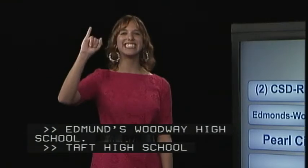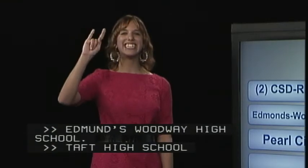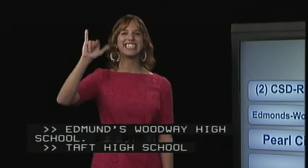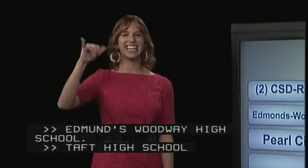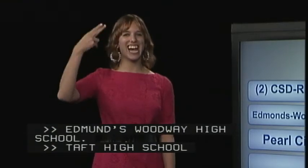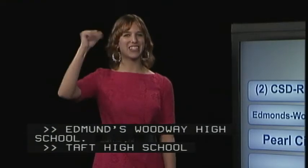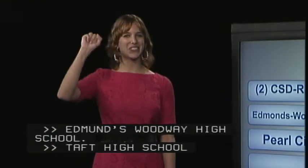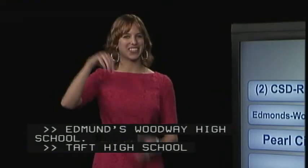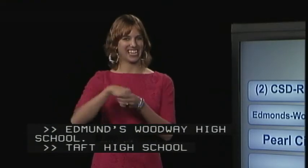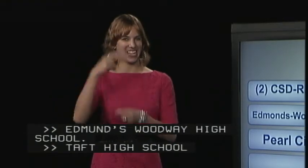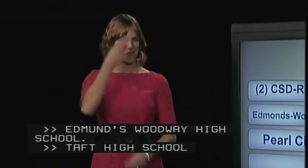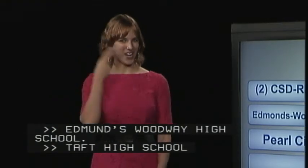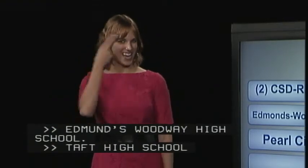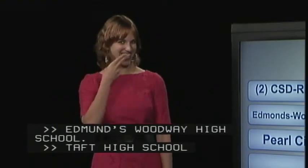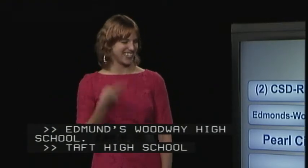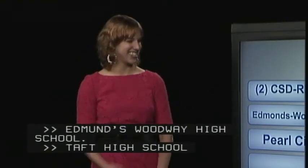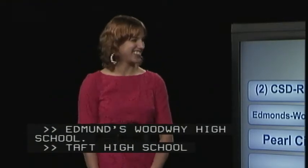Pearl City High School in Hawaii.